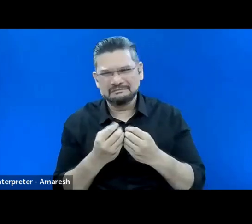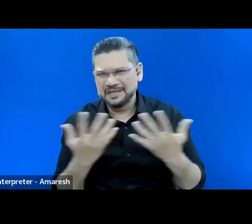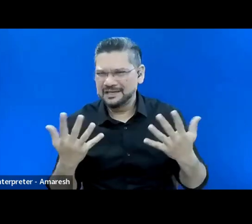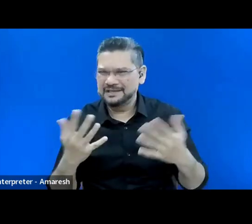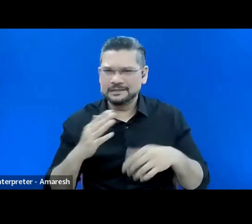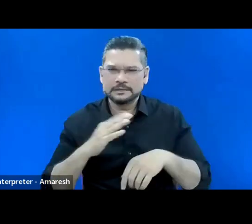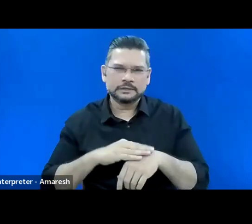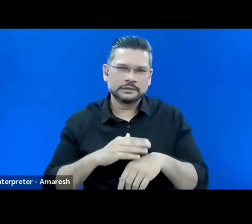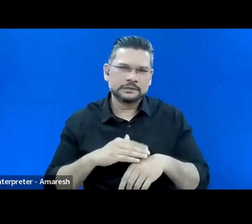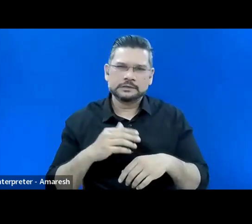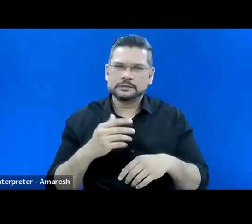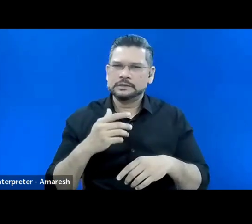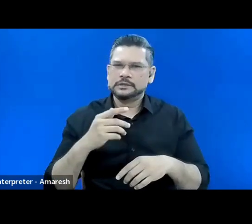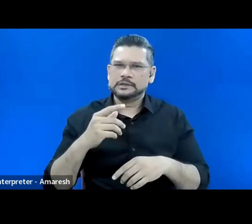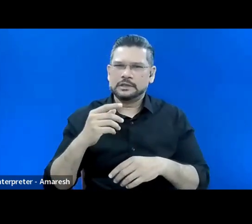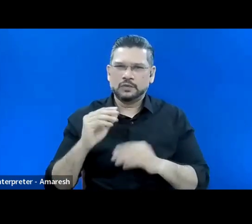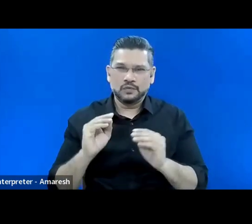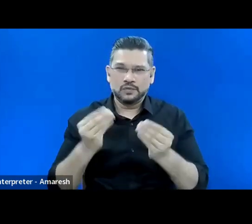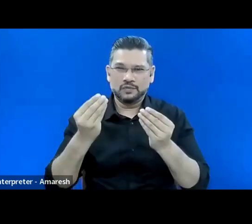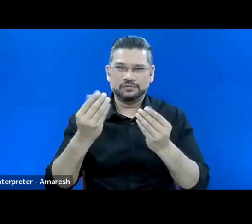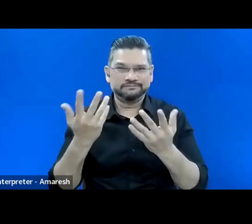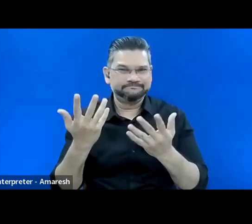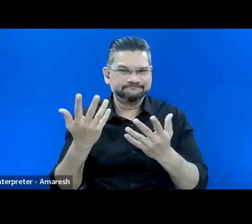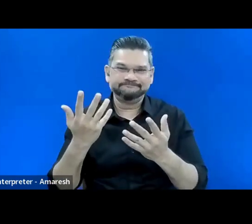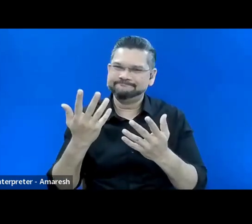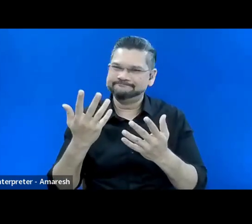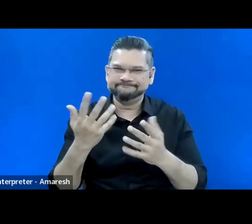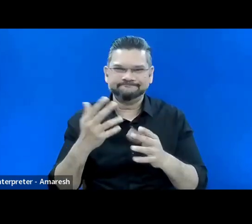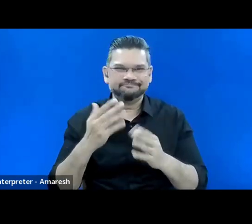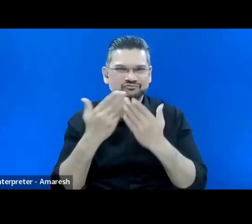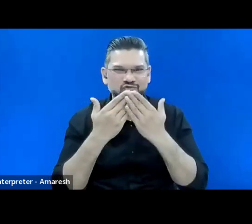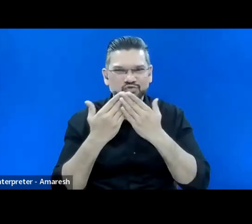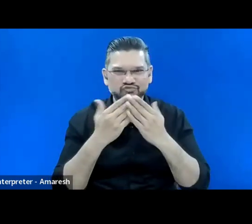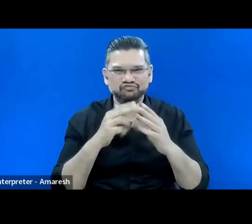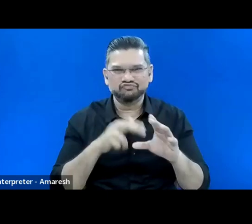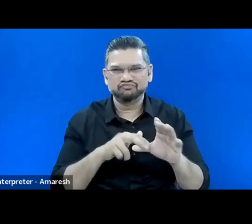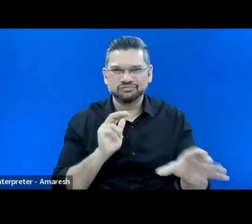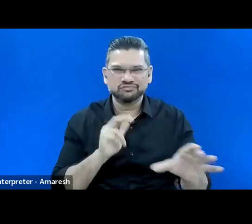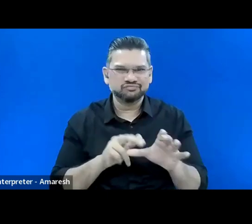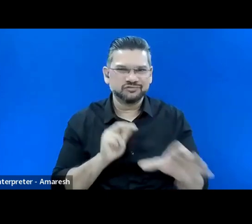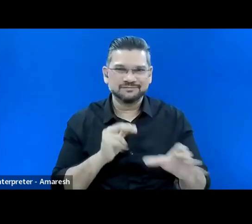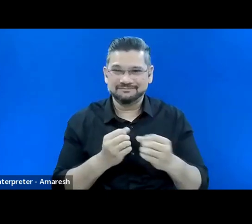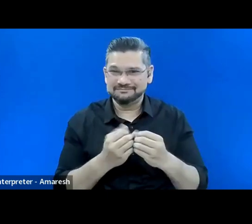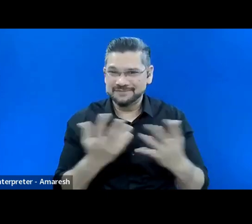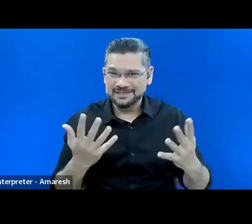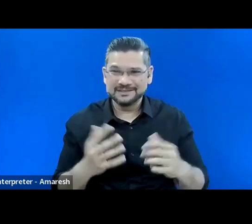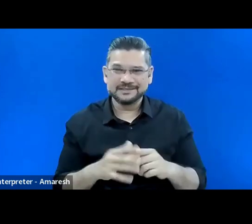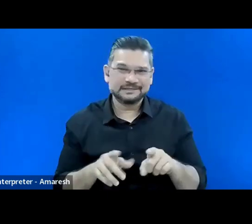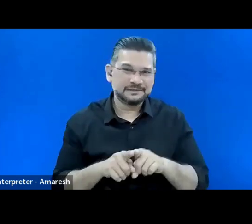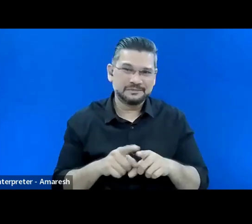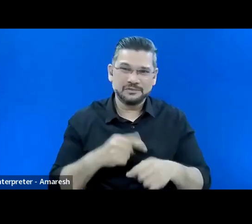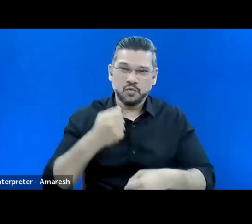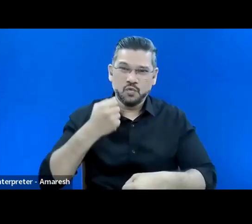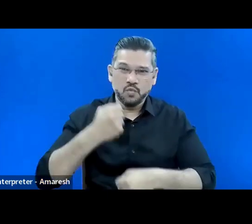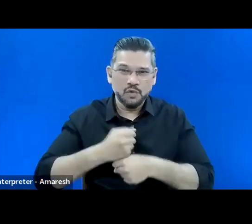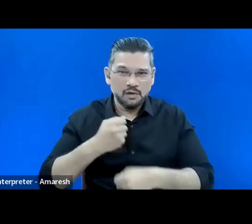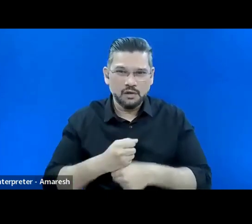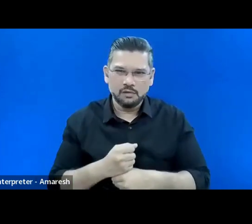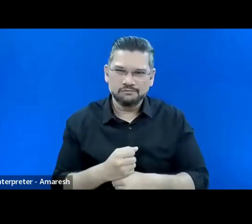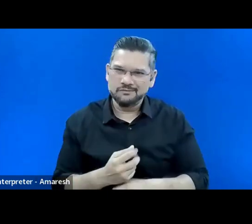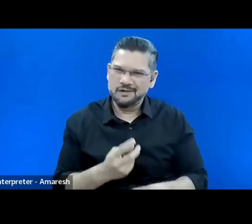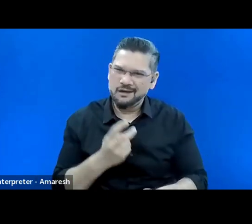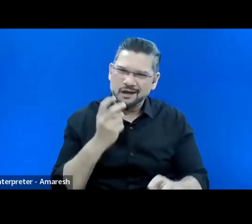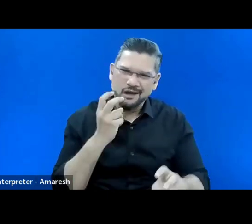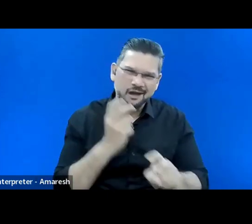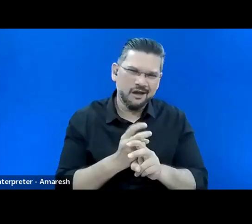school, especially the higher education. Even in the field of work, we have difficulties finding work, have